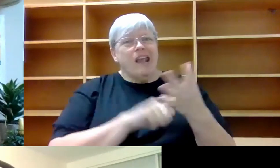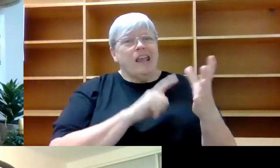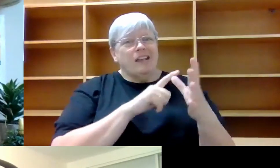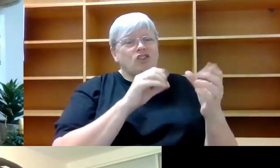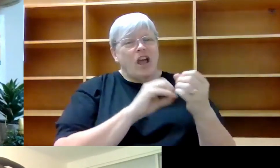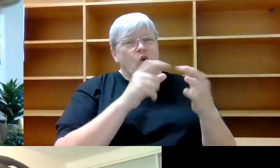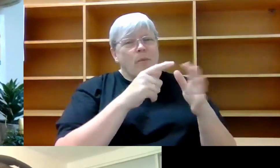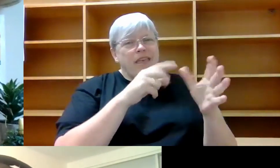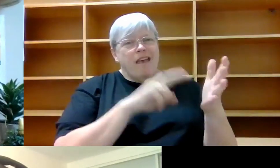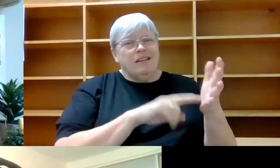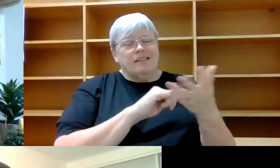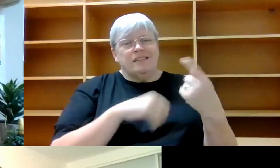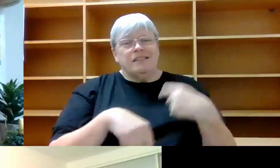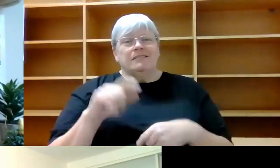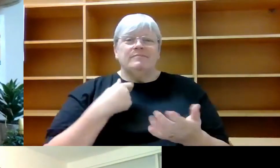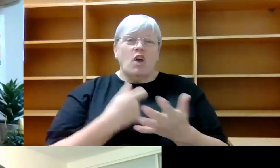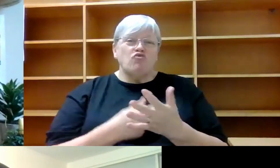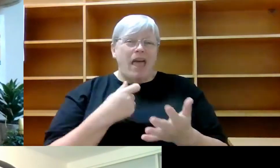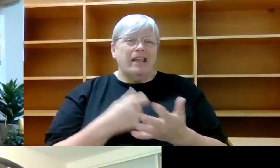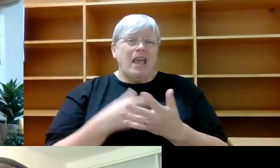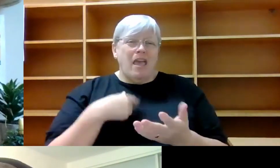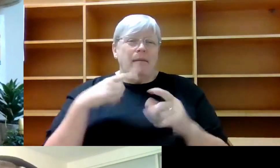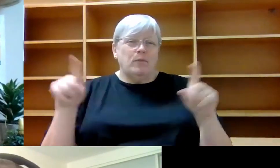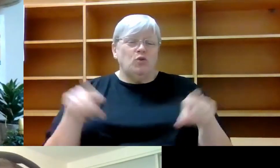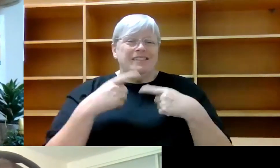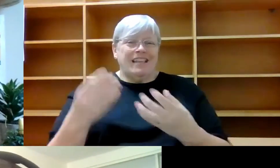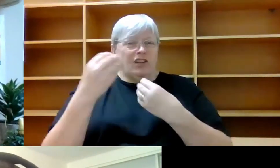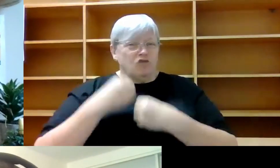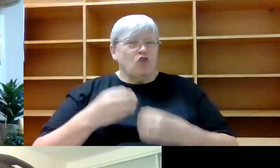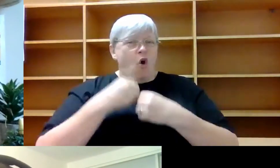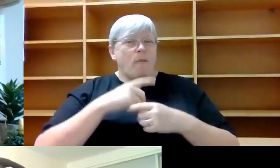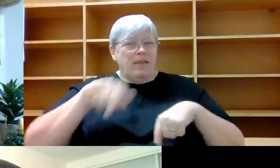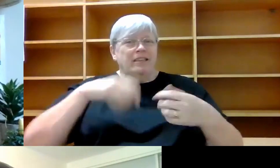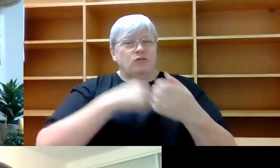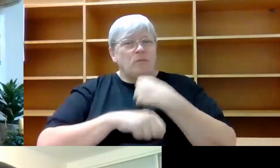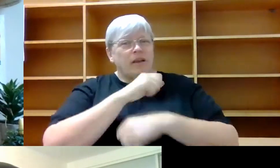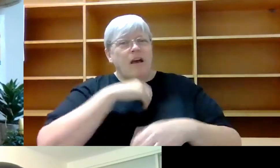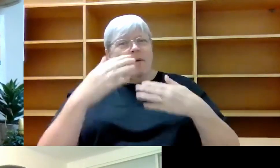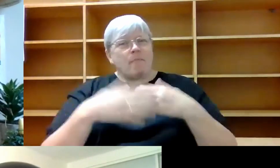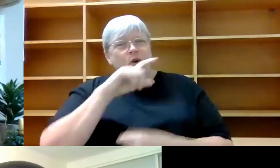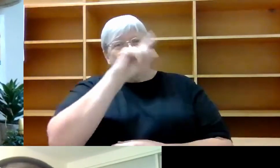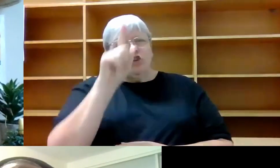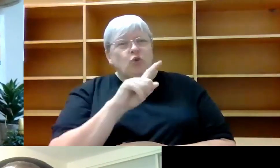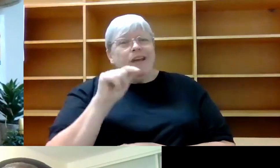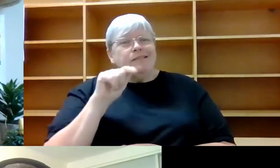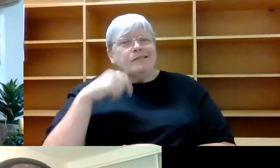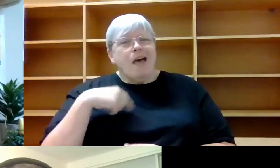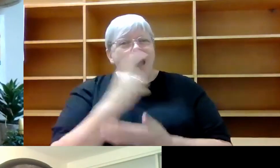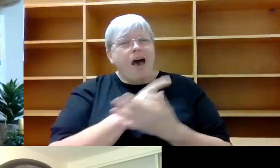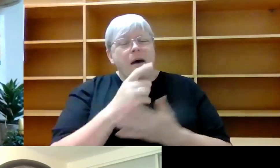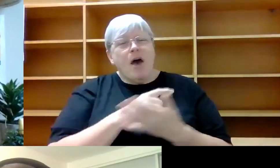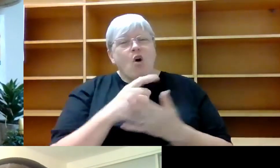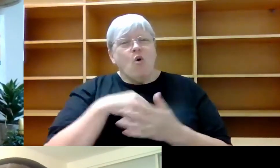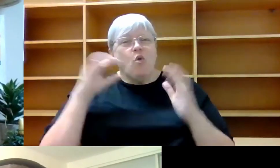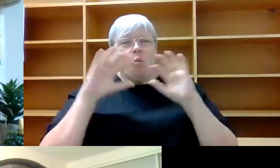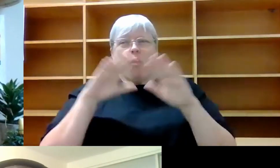teacher. It kind of led me to where I am today, to just be more curious about the world, about how I managed to be here in this